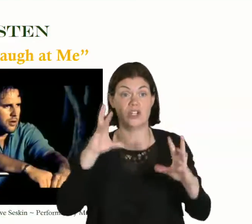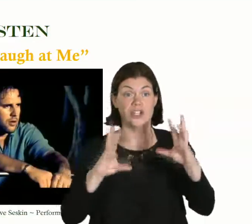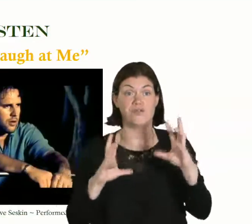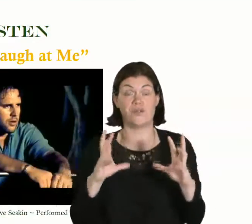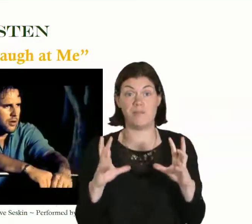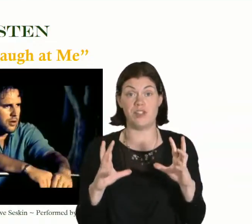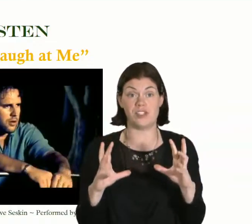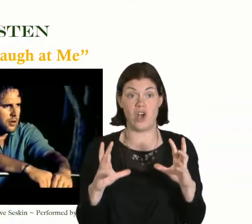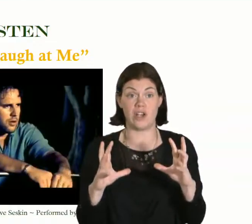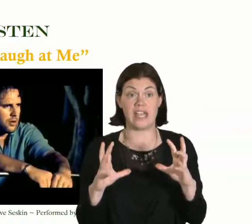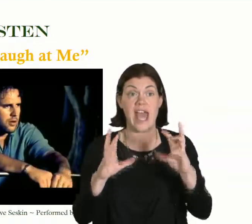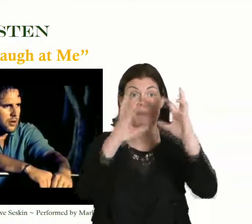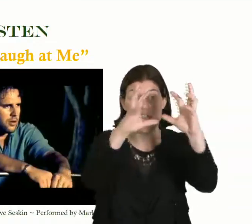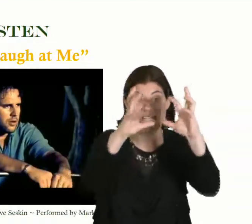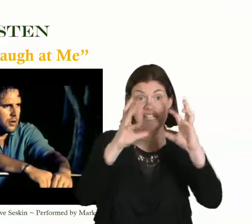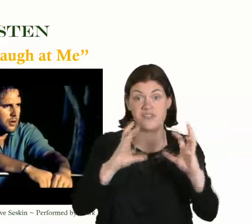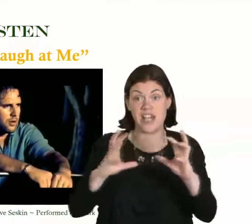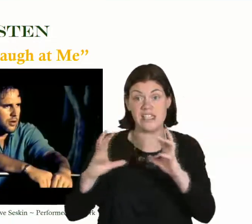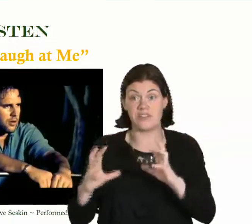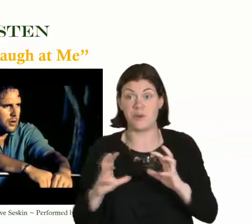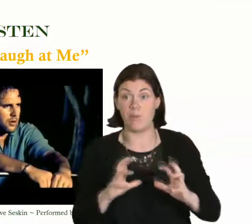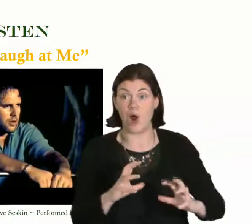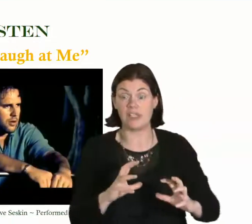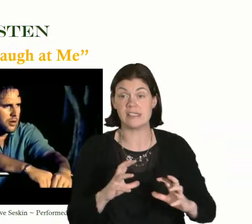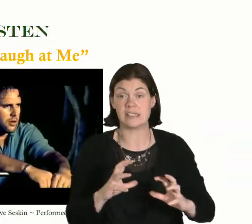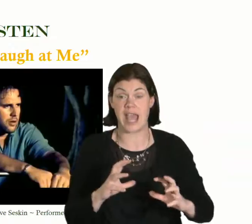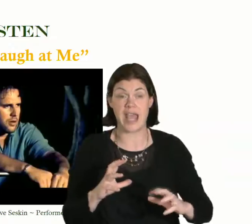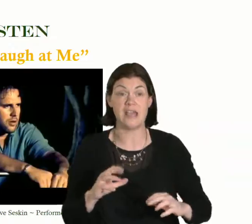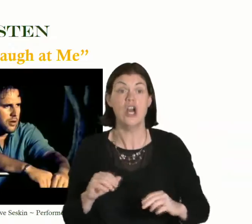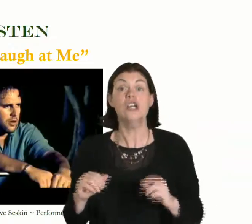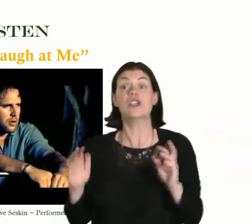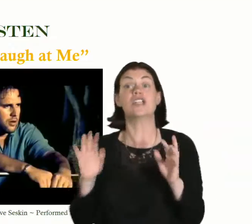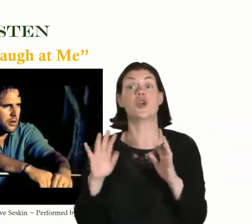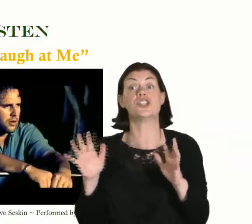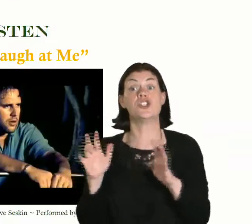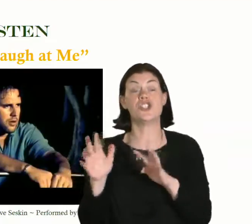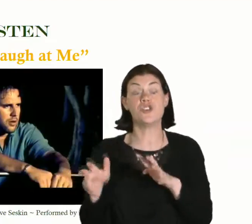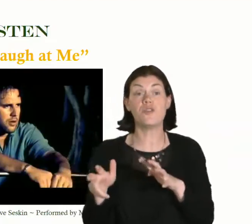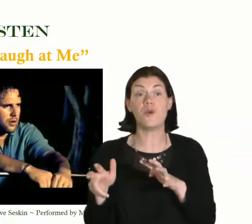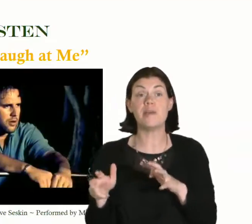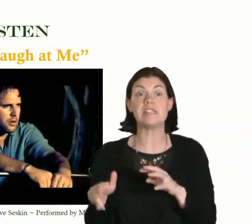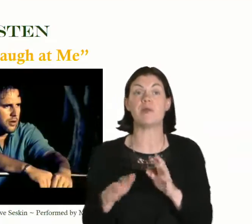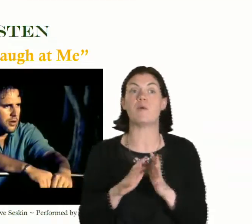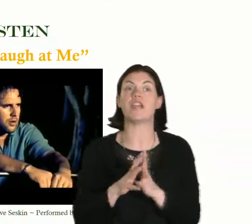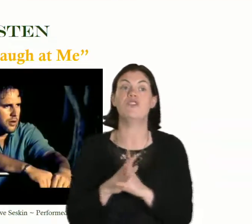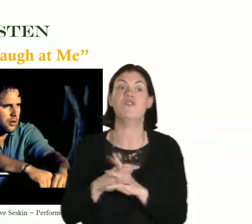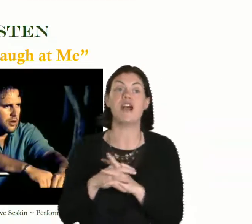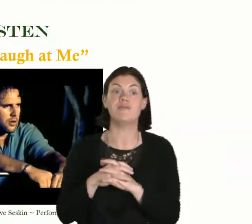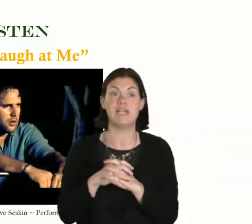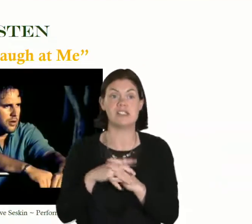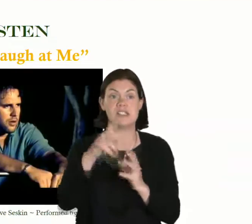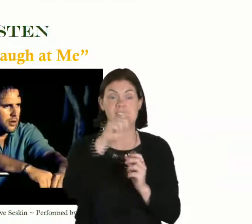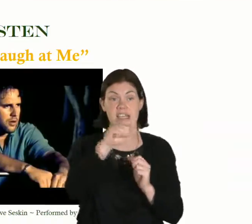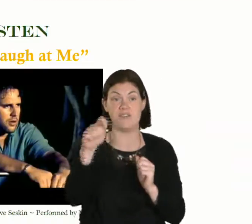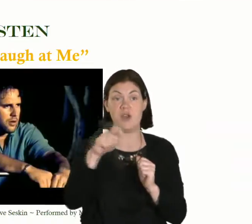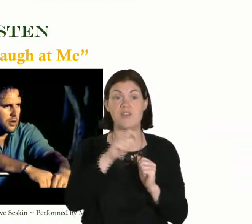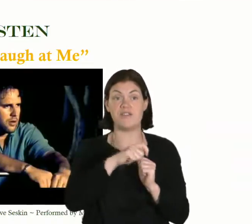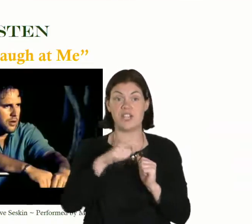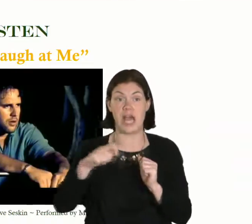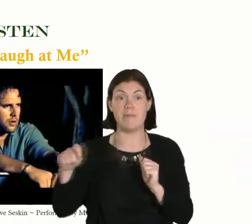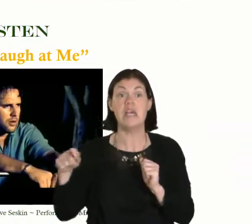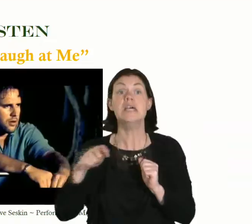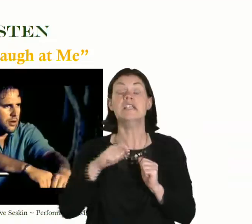guys learned from the song. Can we identify the different parts? Okay. So yeah, Jonah, it's just over 4 minutes, but I want to give you 5 minutes to see if